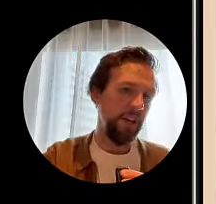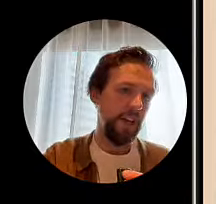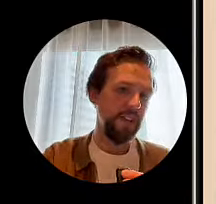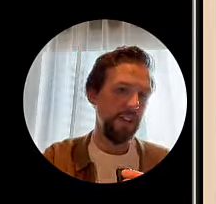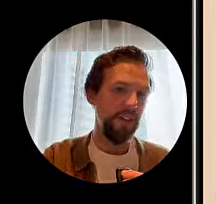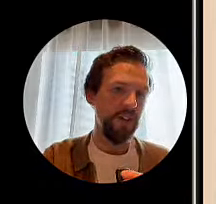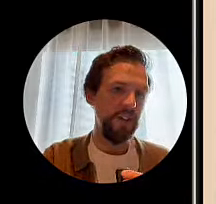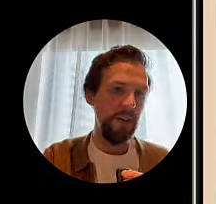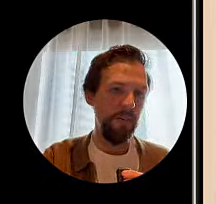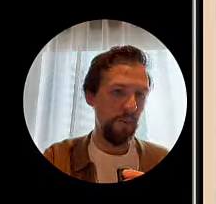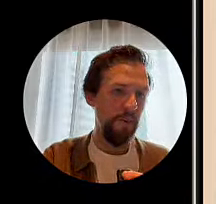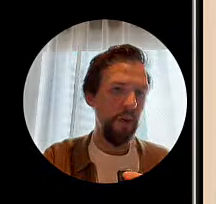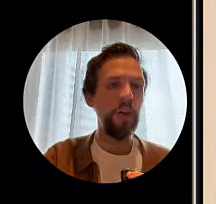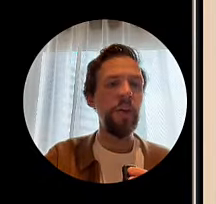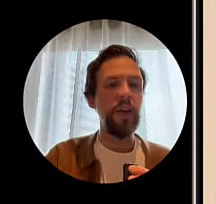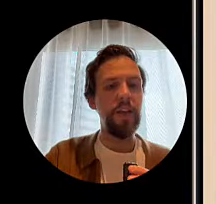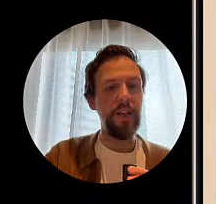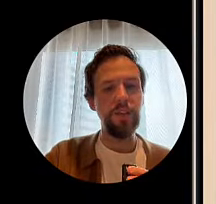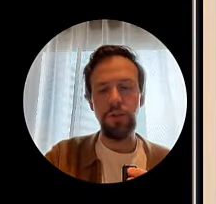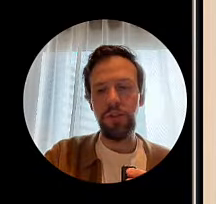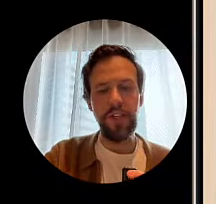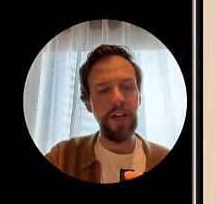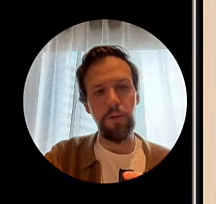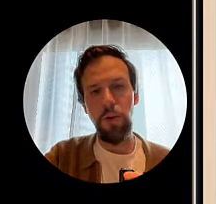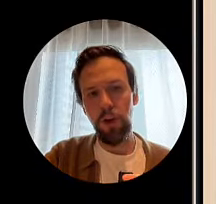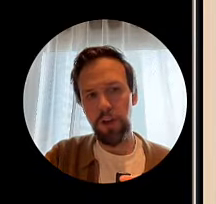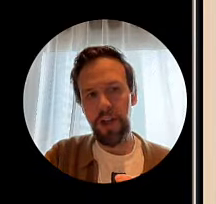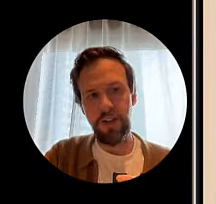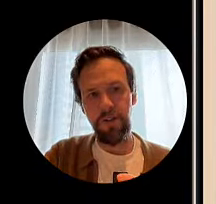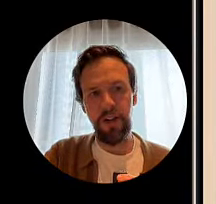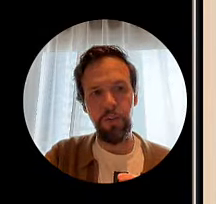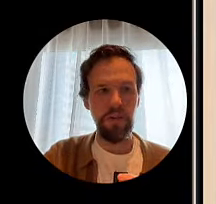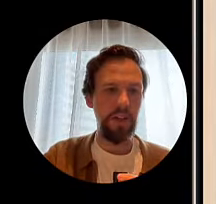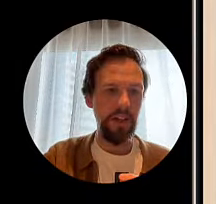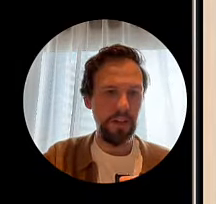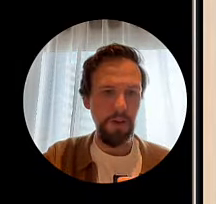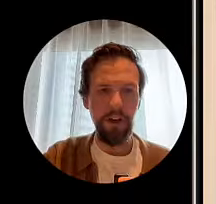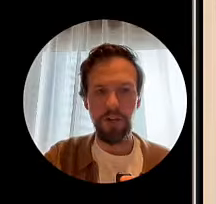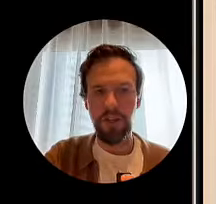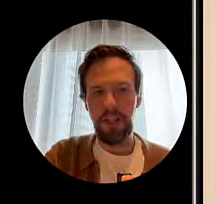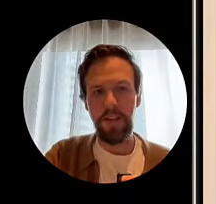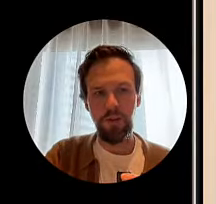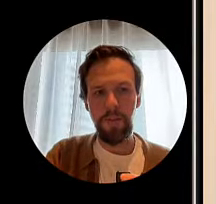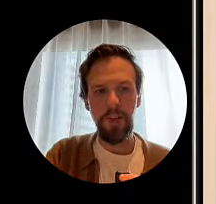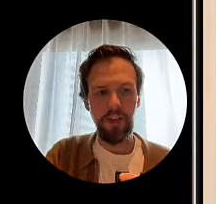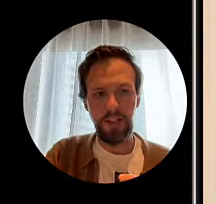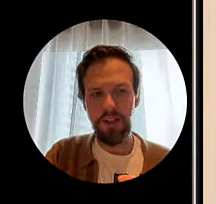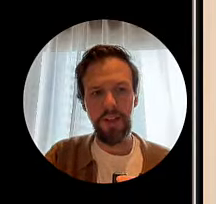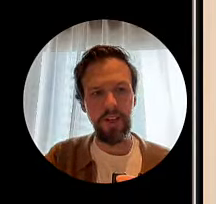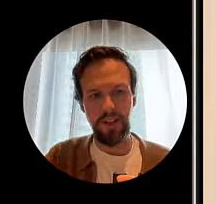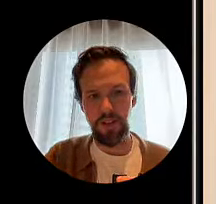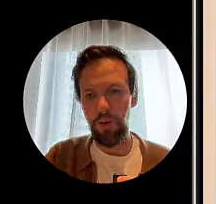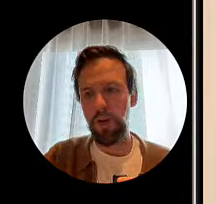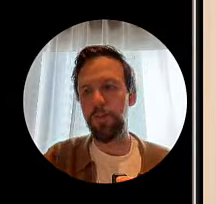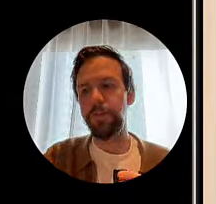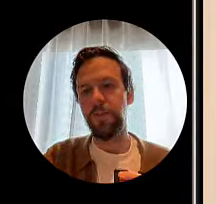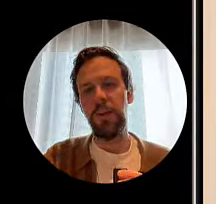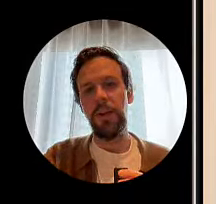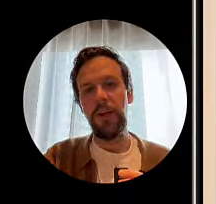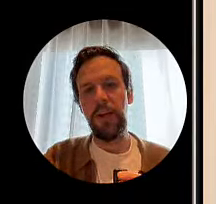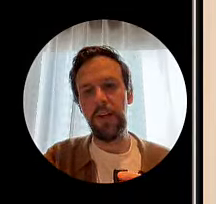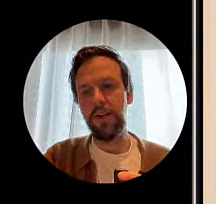Fauna gets a step further and lets you disable all kinds of animals like spiders, snakes, reptiles, insects, and so